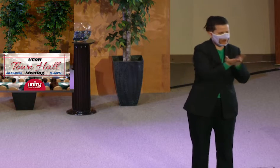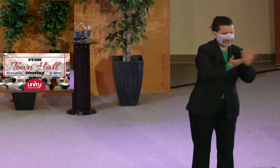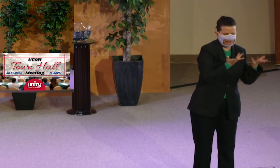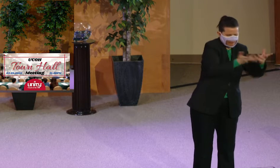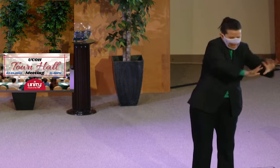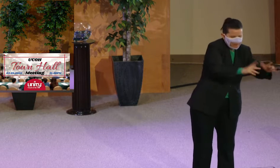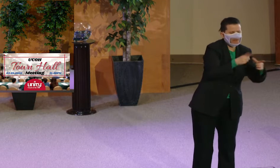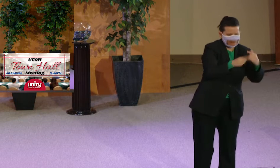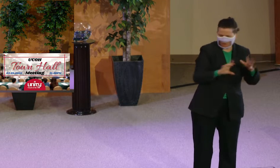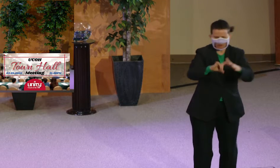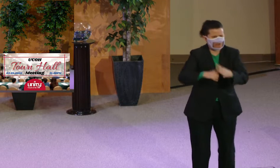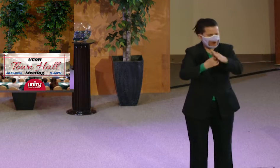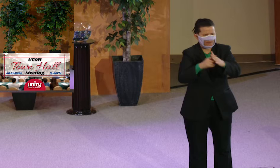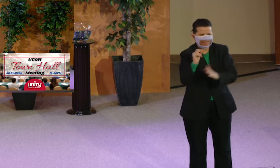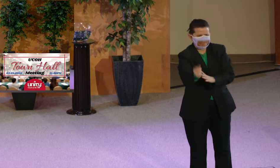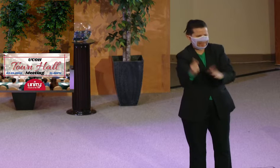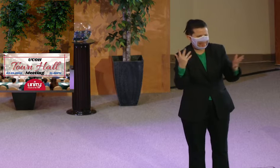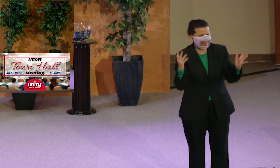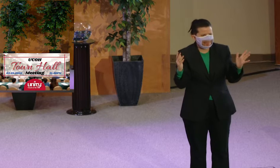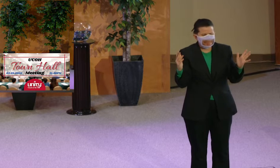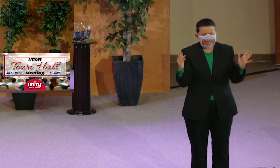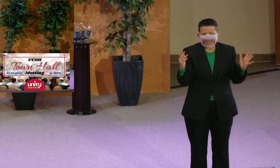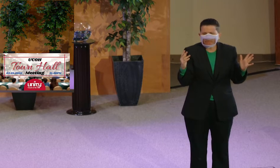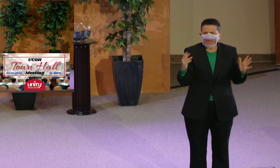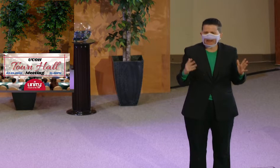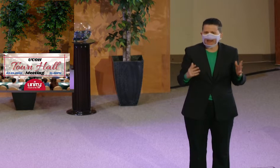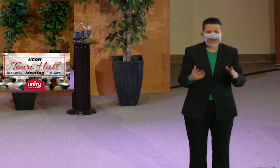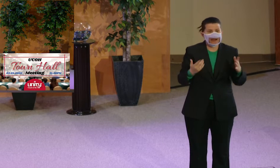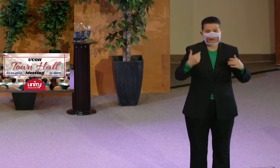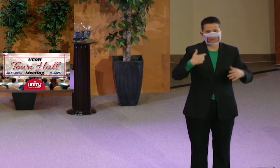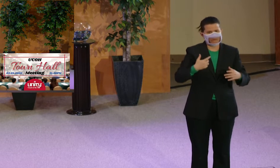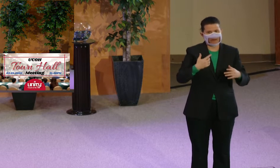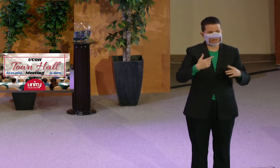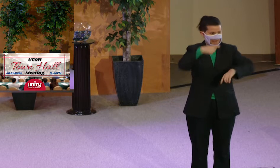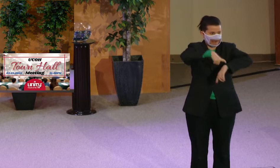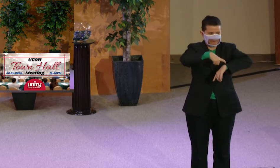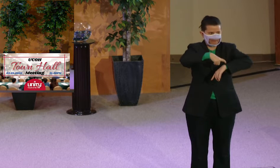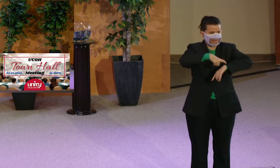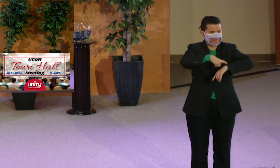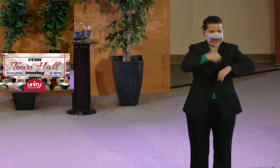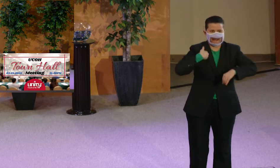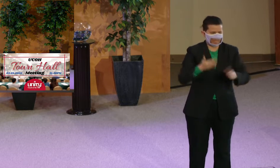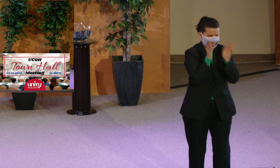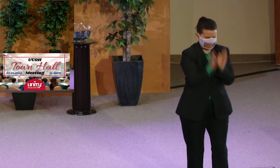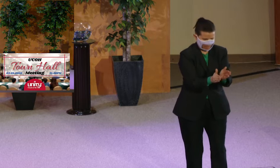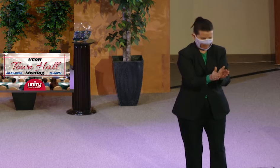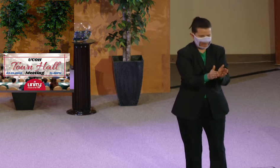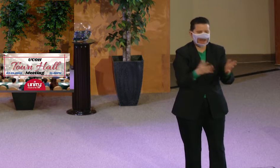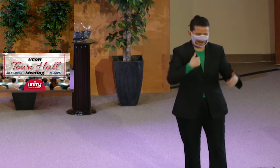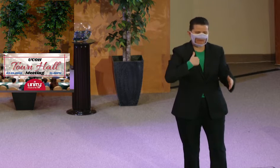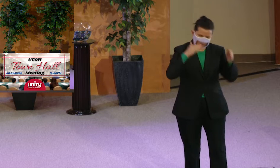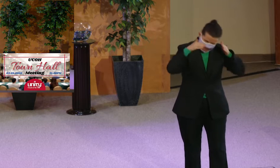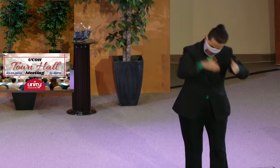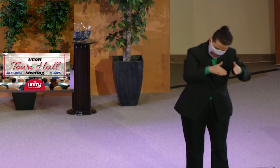week. Short period of time that we're committed to, and we will end on time, and you'll still have the rest of the afternoon. So